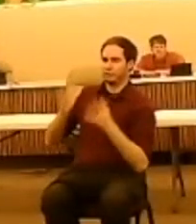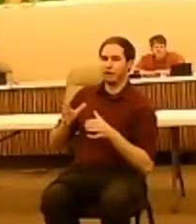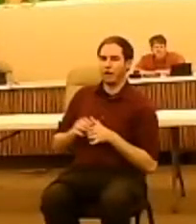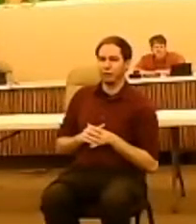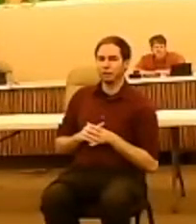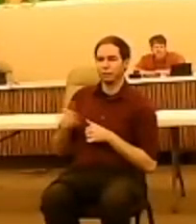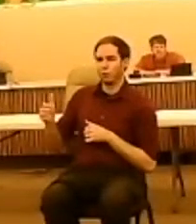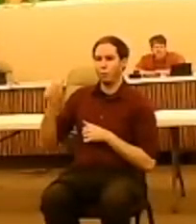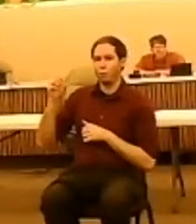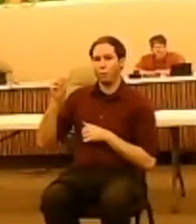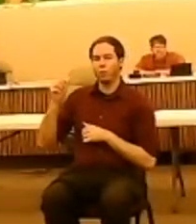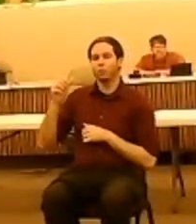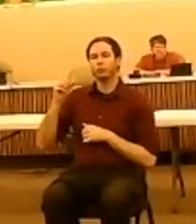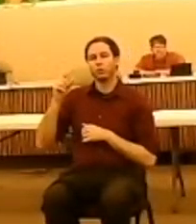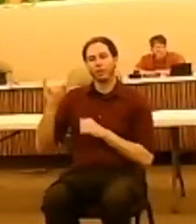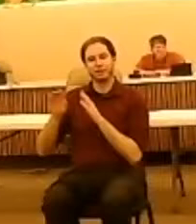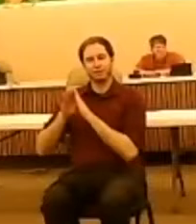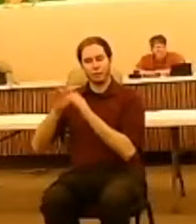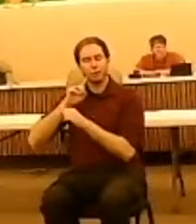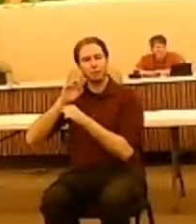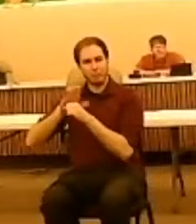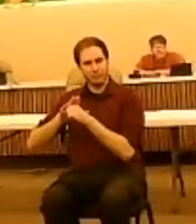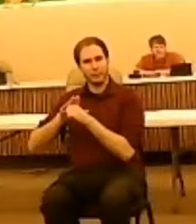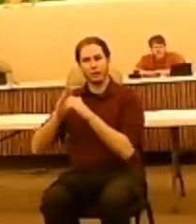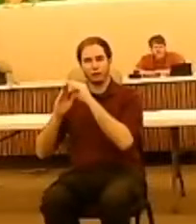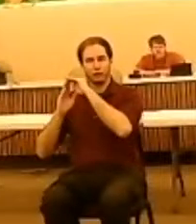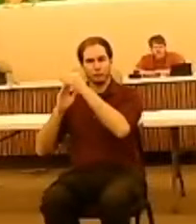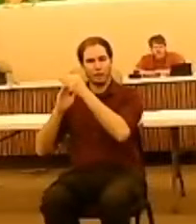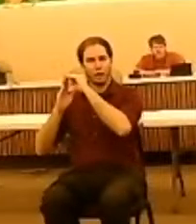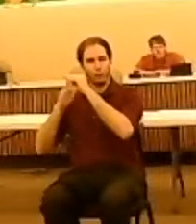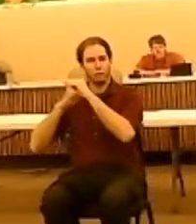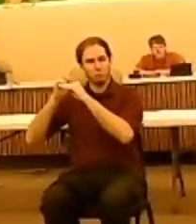So again, the developer has committed towards that.